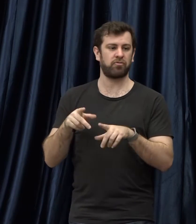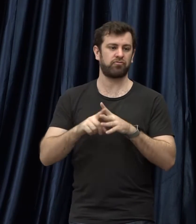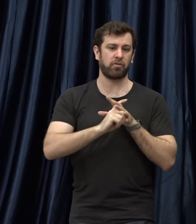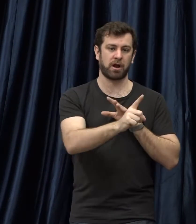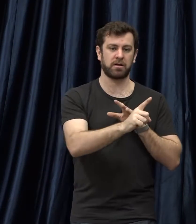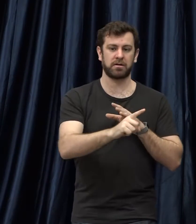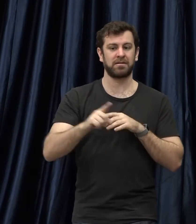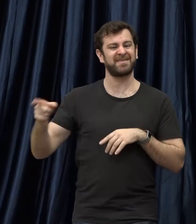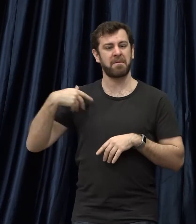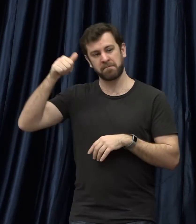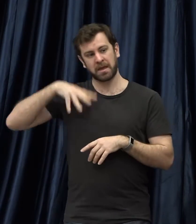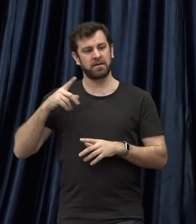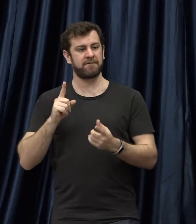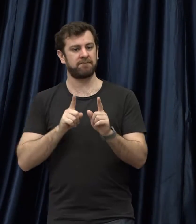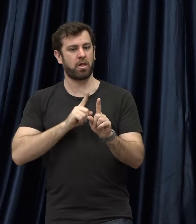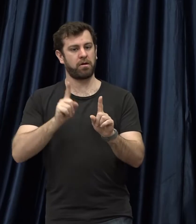Abdulaziz followed him.